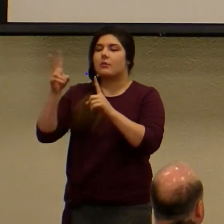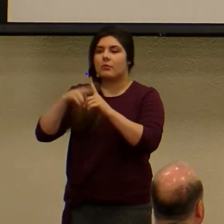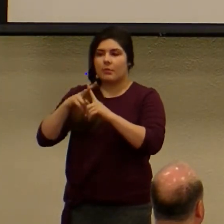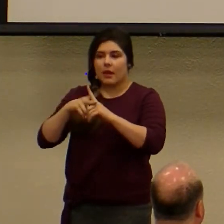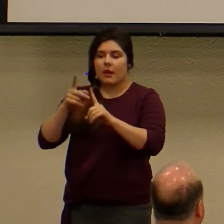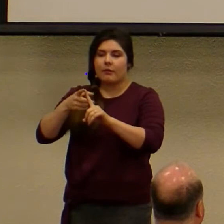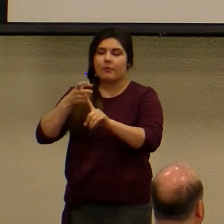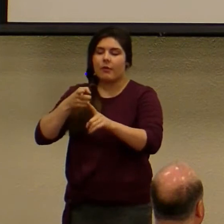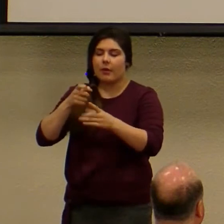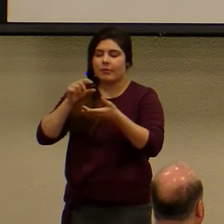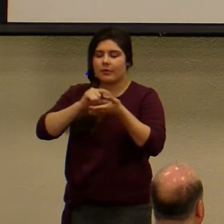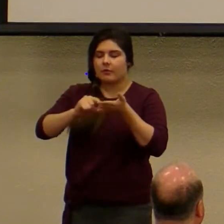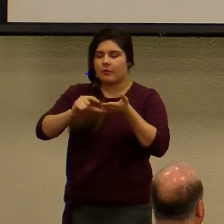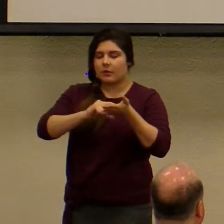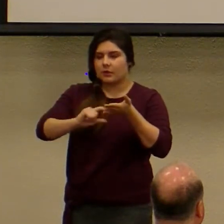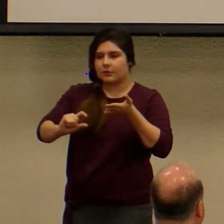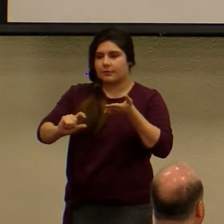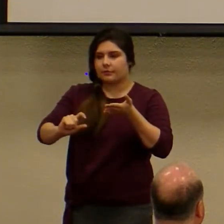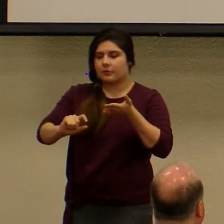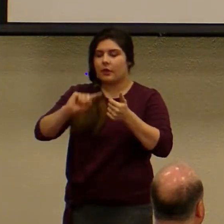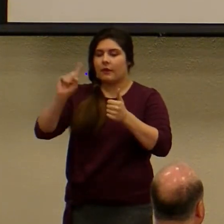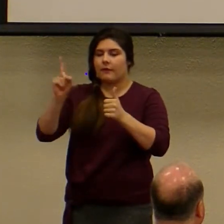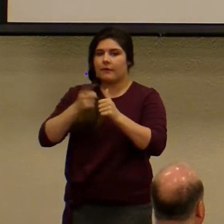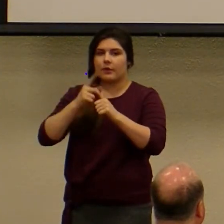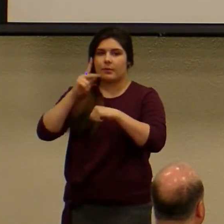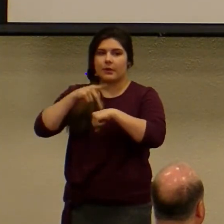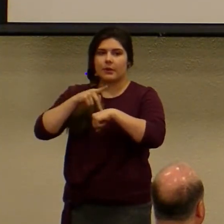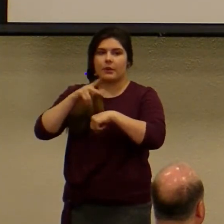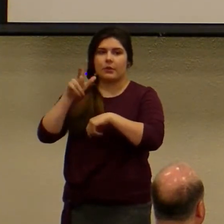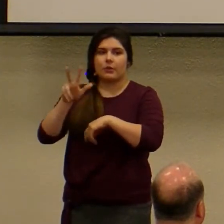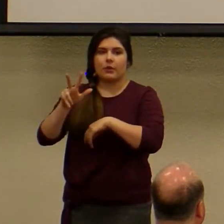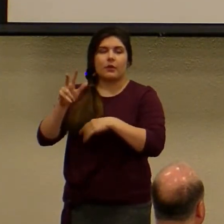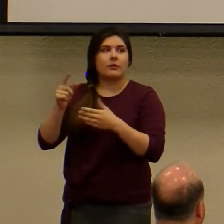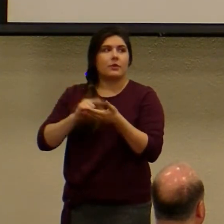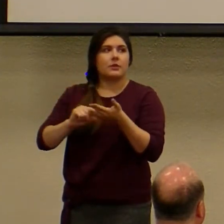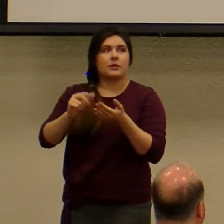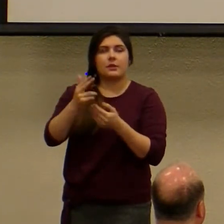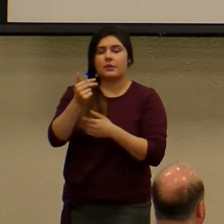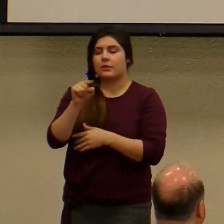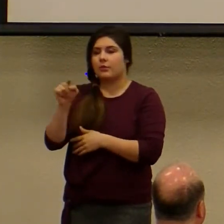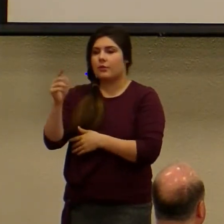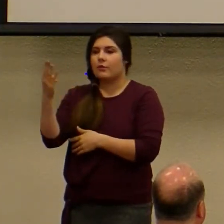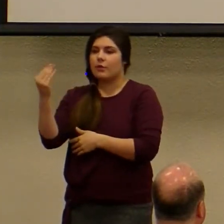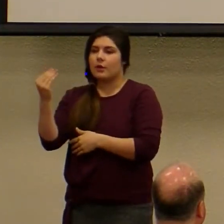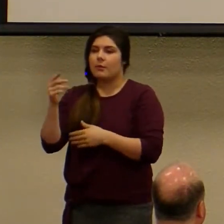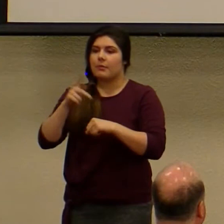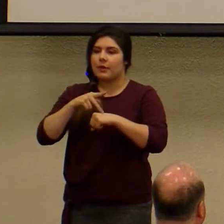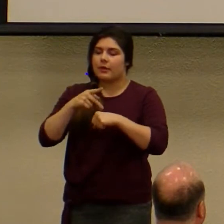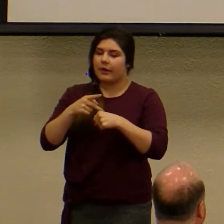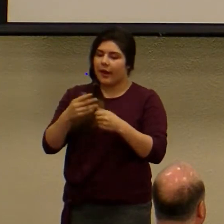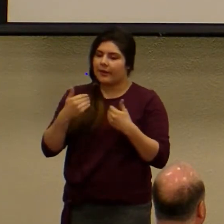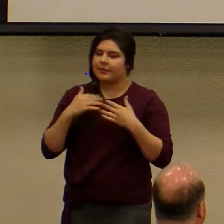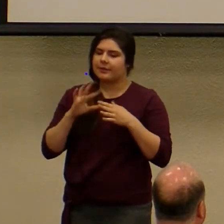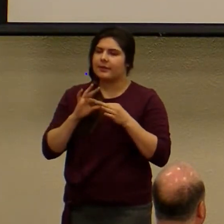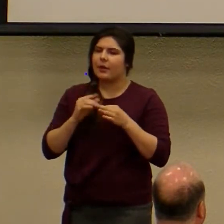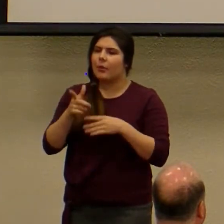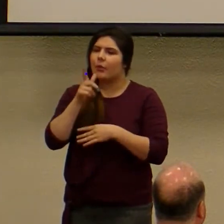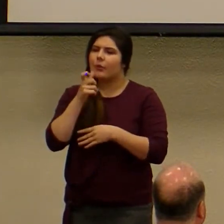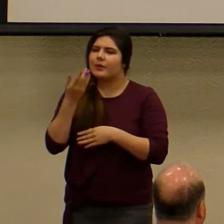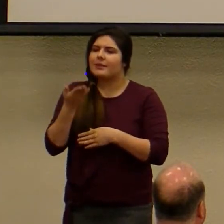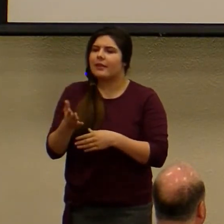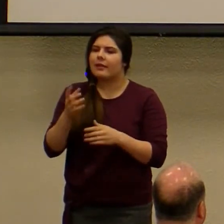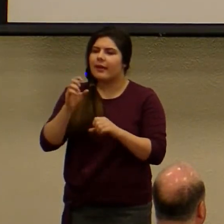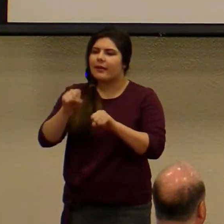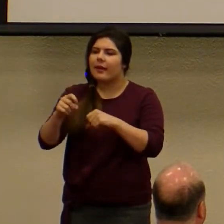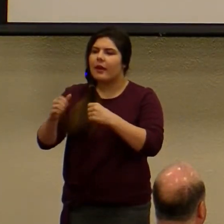right out of the text. In 1 Peter 3, at verse 13 and 14, Peter opens up with this statement: "Who is there to harm